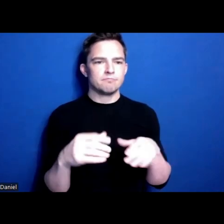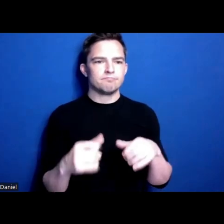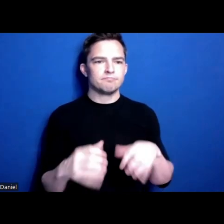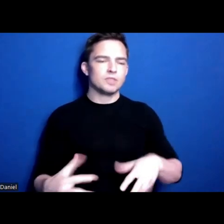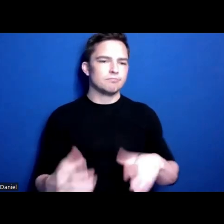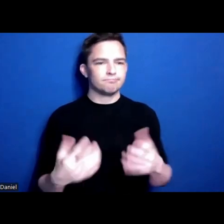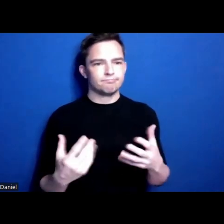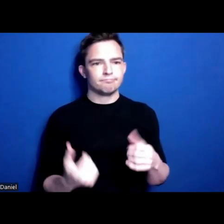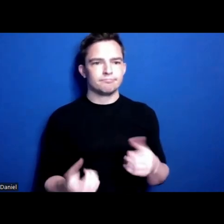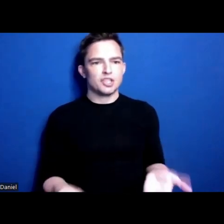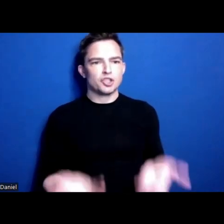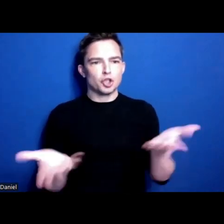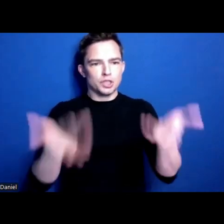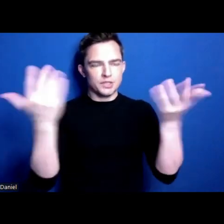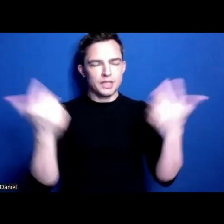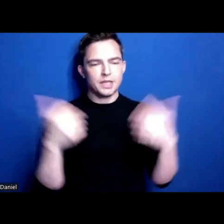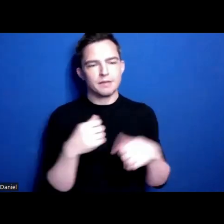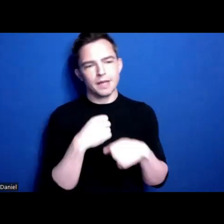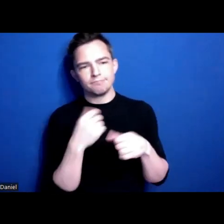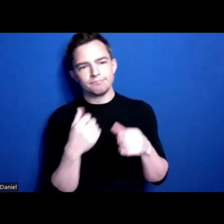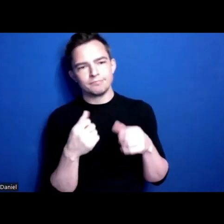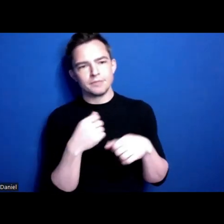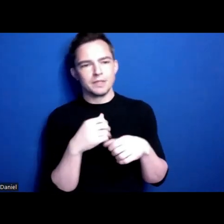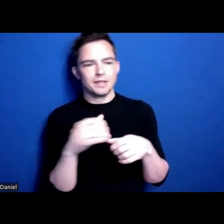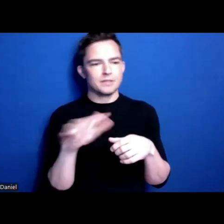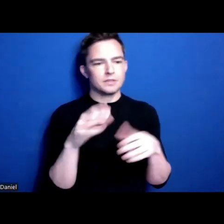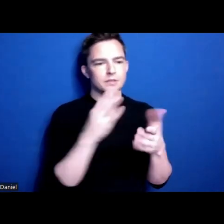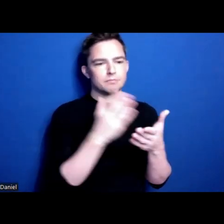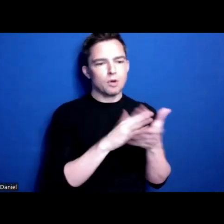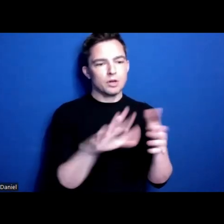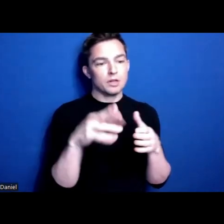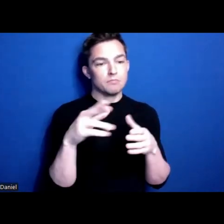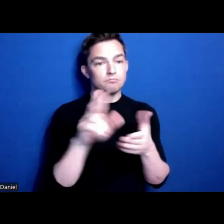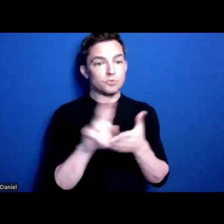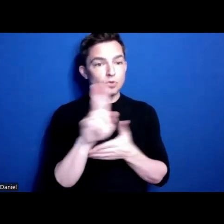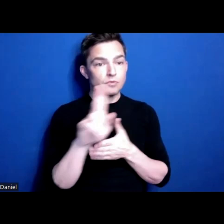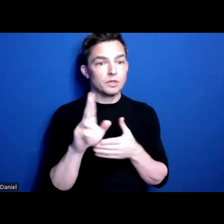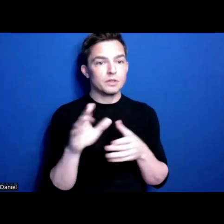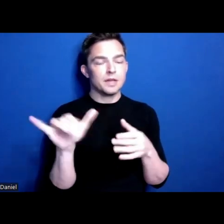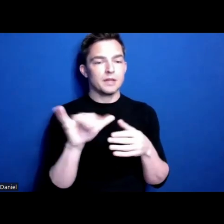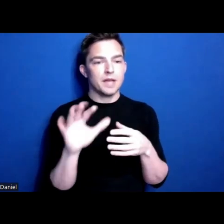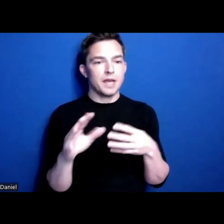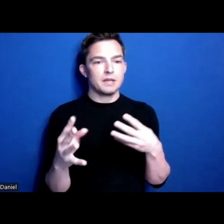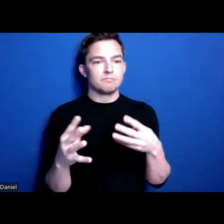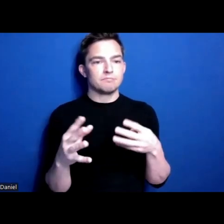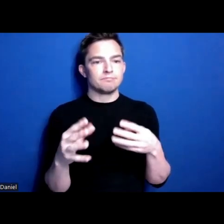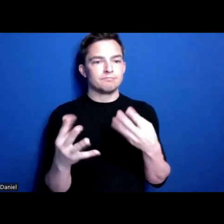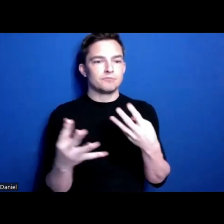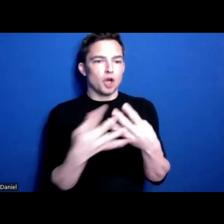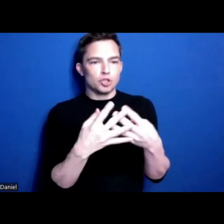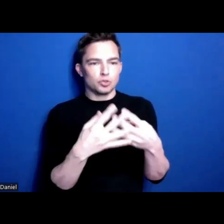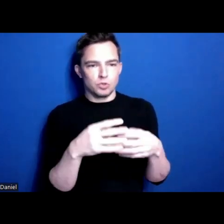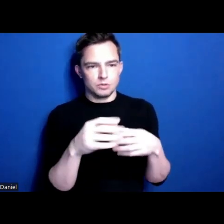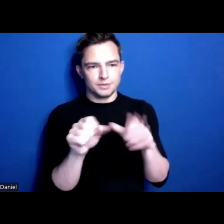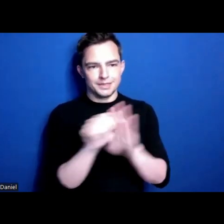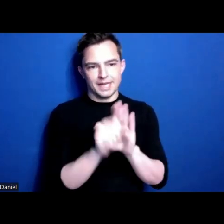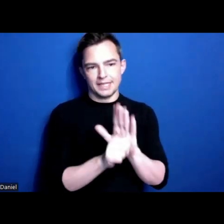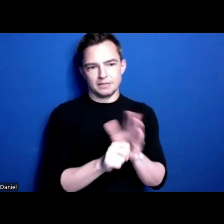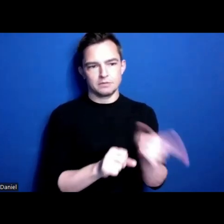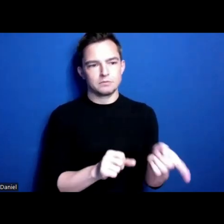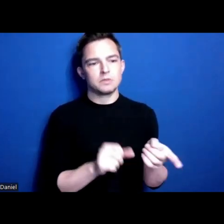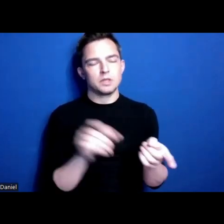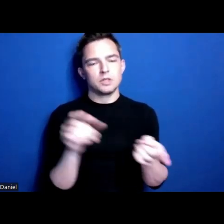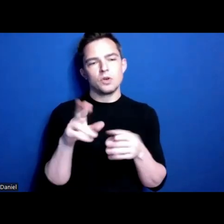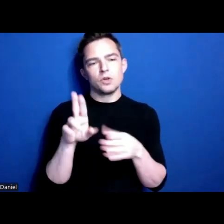functioning of the university as part of a broader carceral state. So thinking alongside US